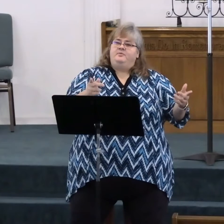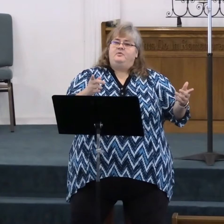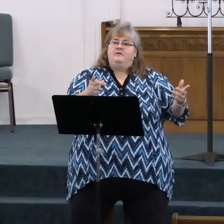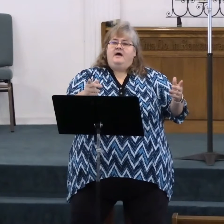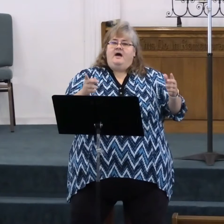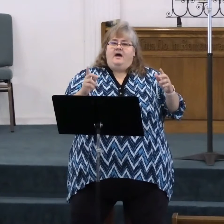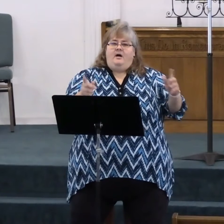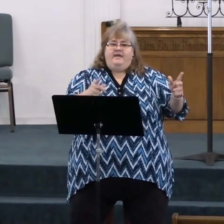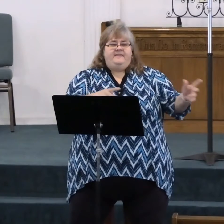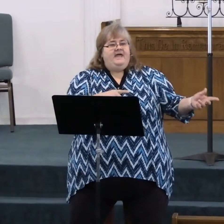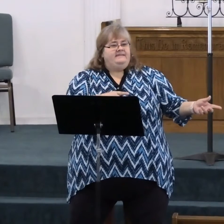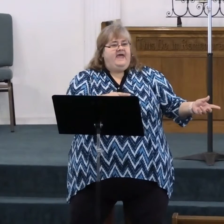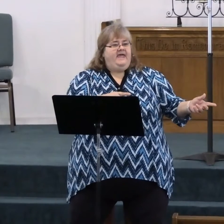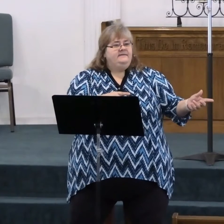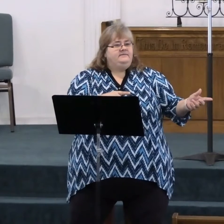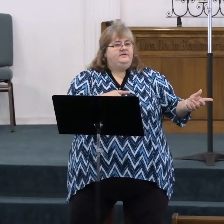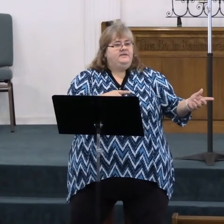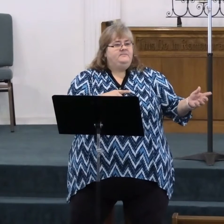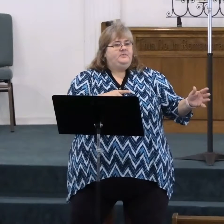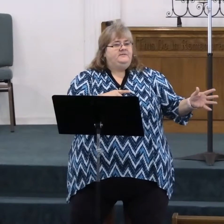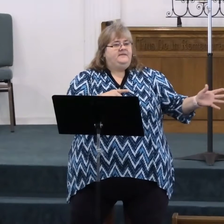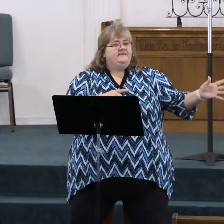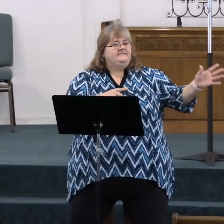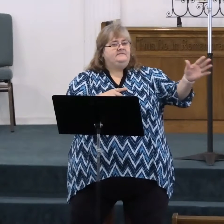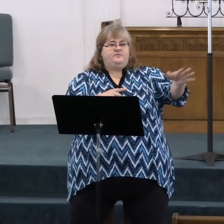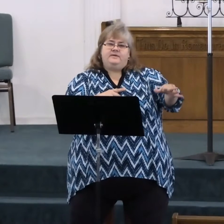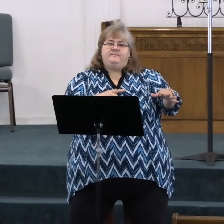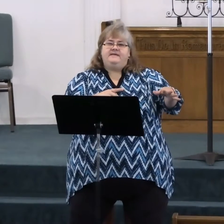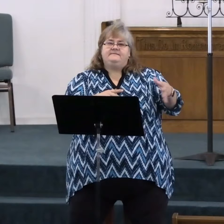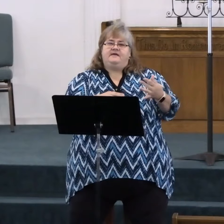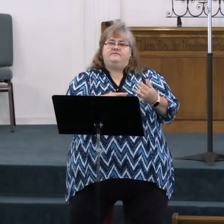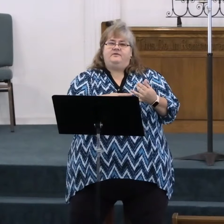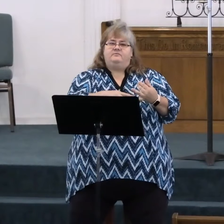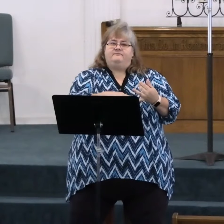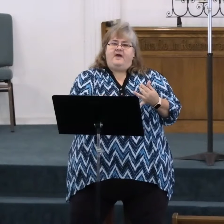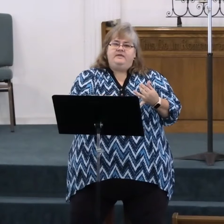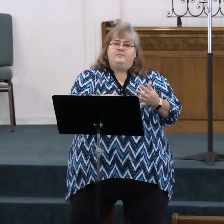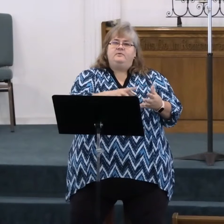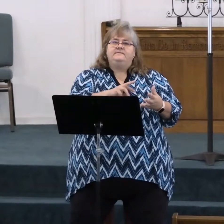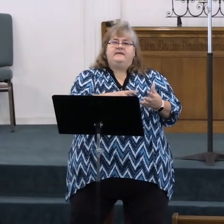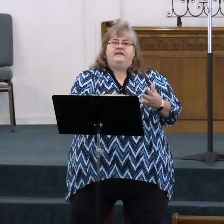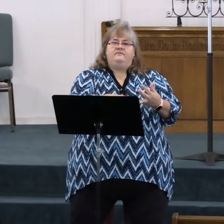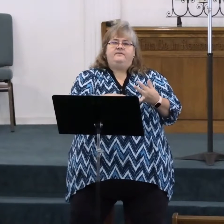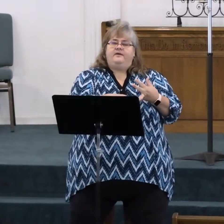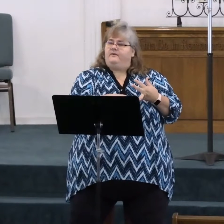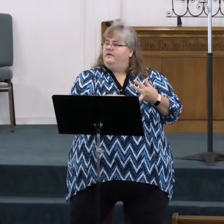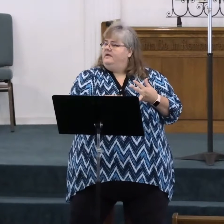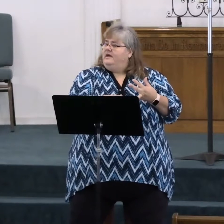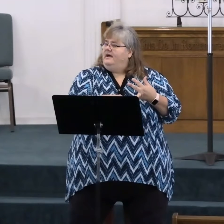people in that day took and put things in creek beds, like their valuables and their